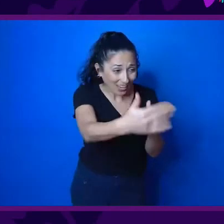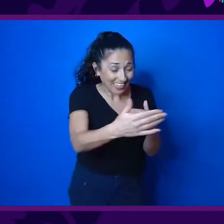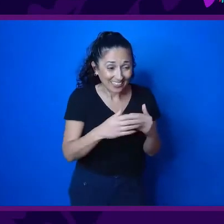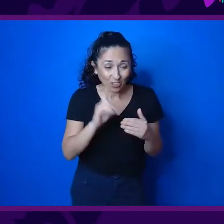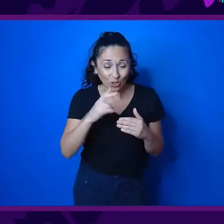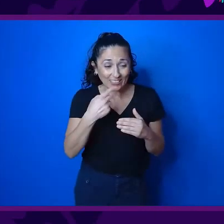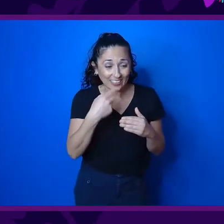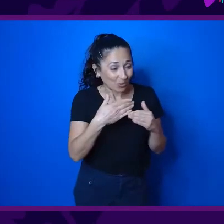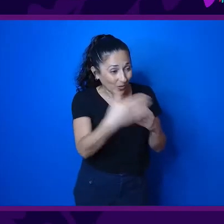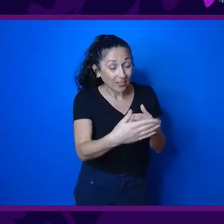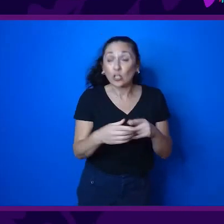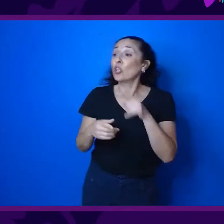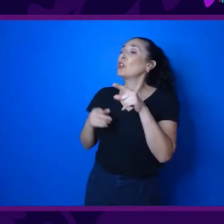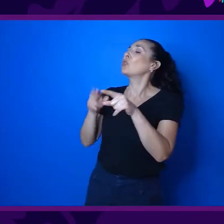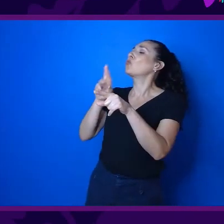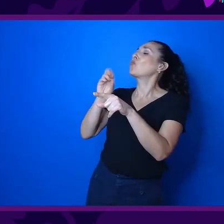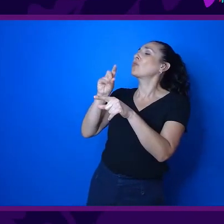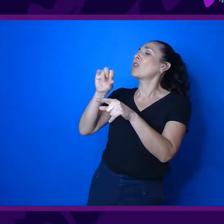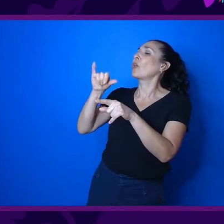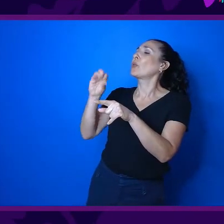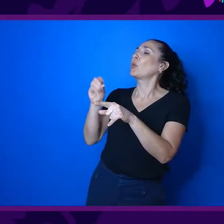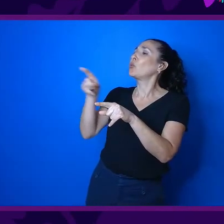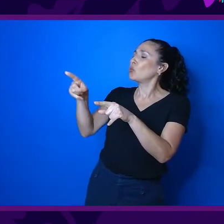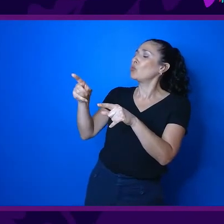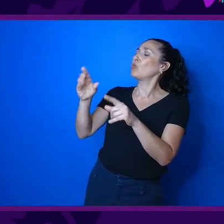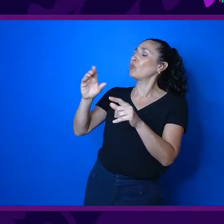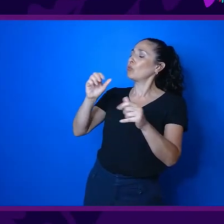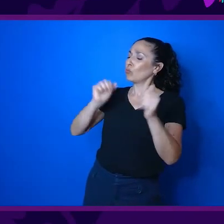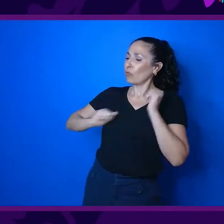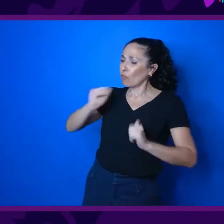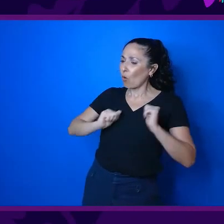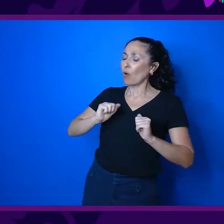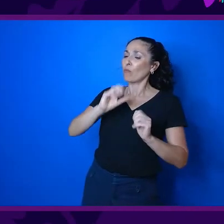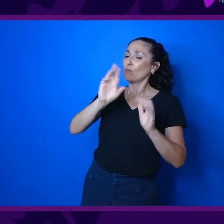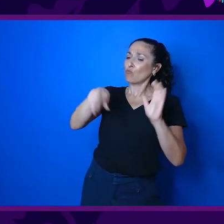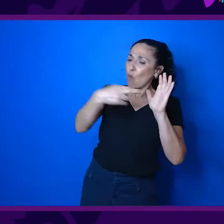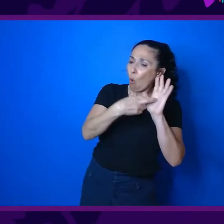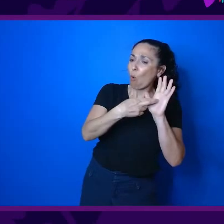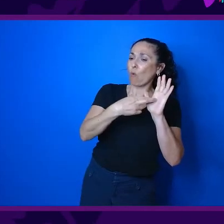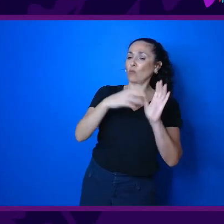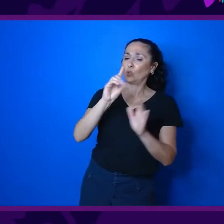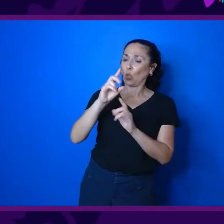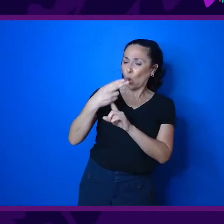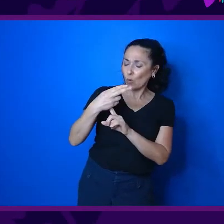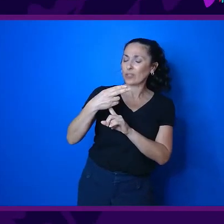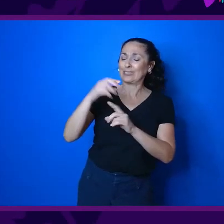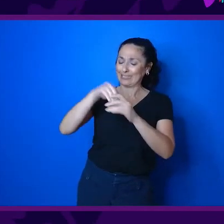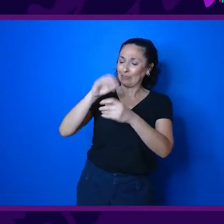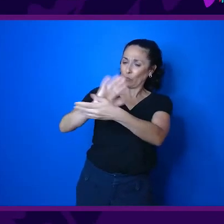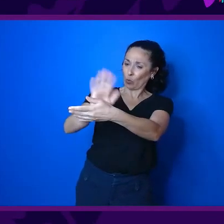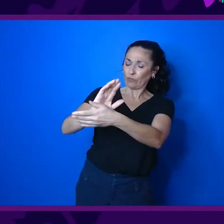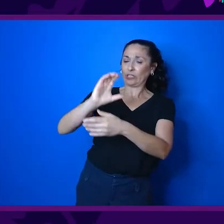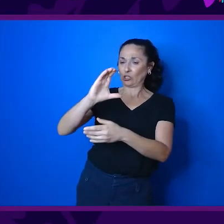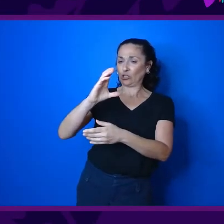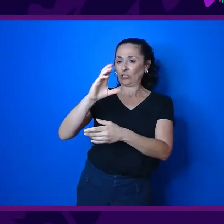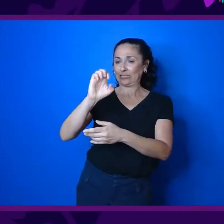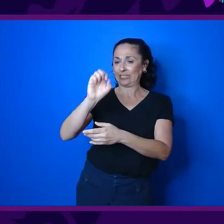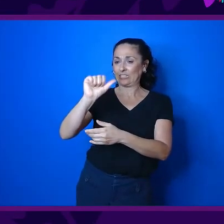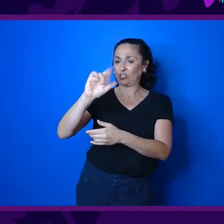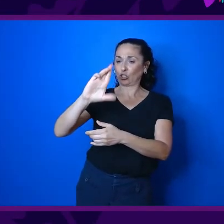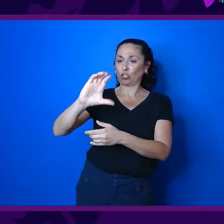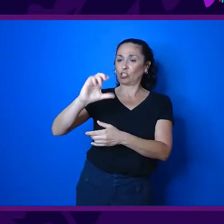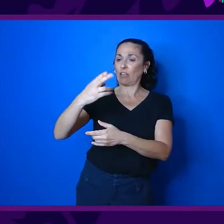played Dolores in the movie Cesar Chavez. What kind of research did you have to do? What did you learn about playing Dolores in the movie